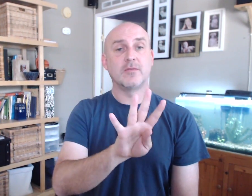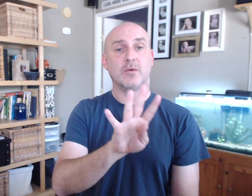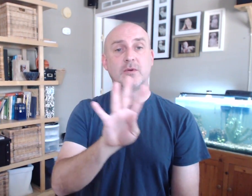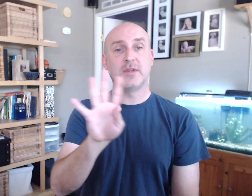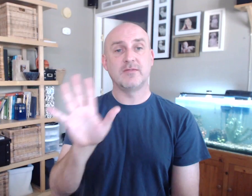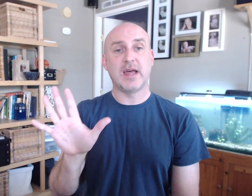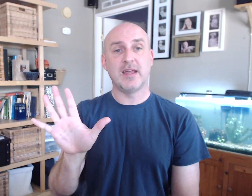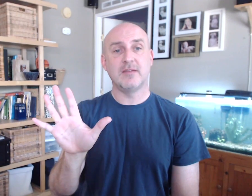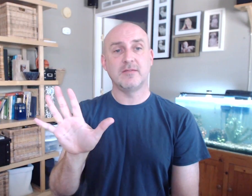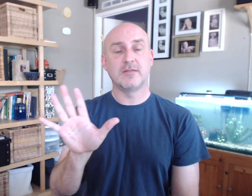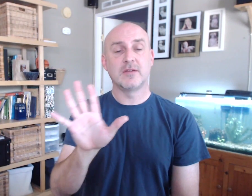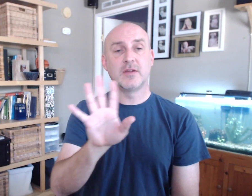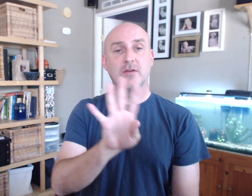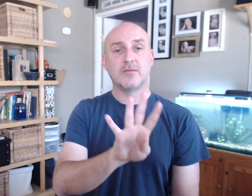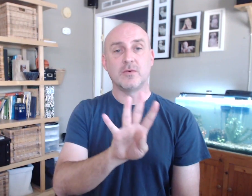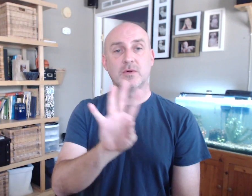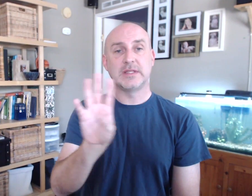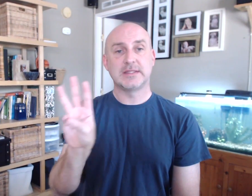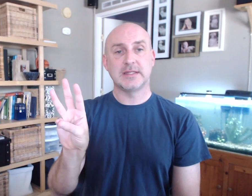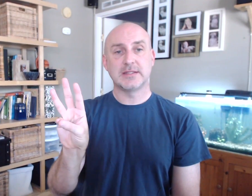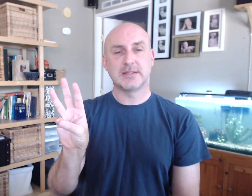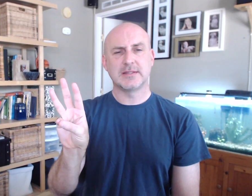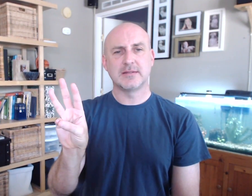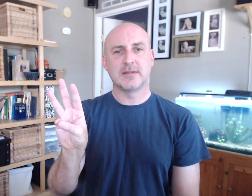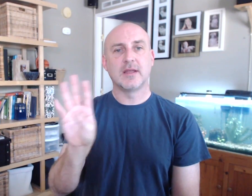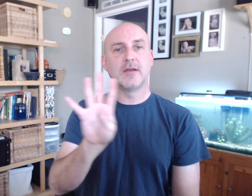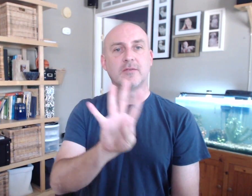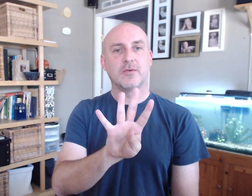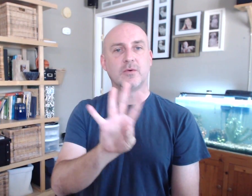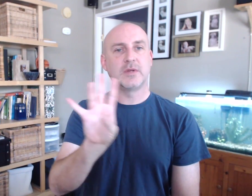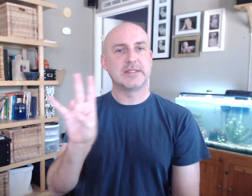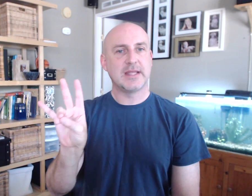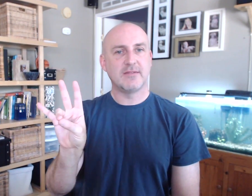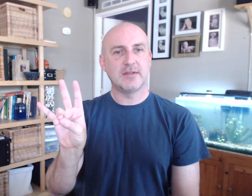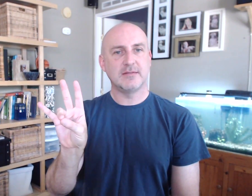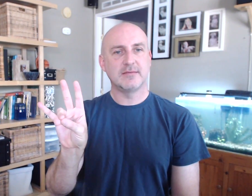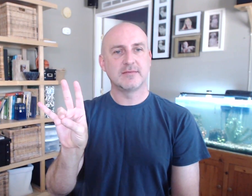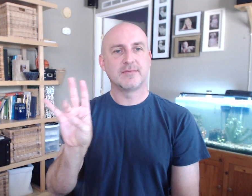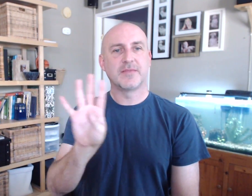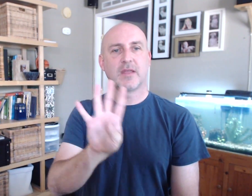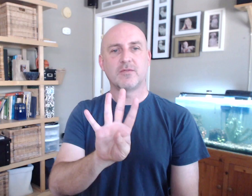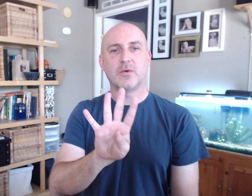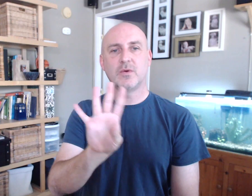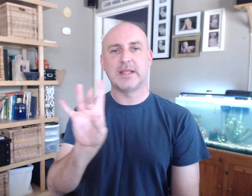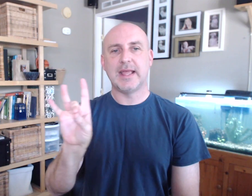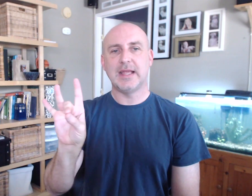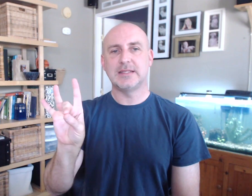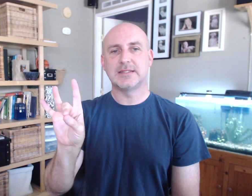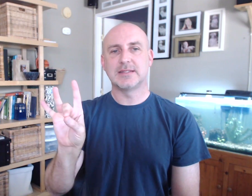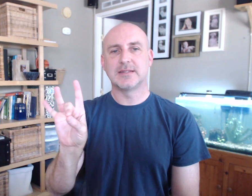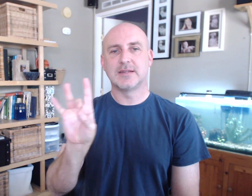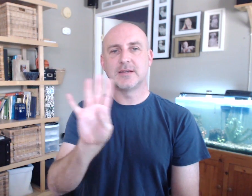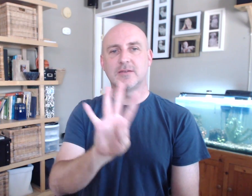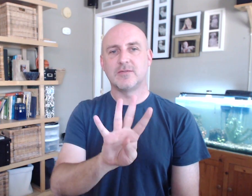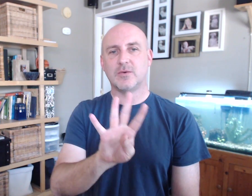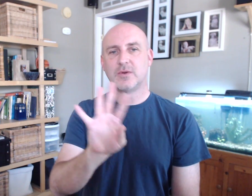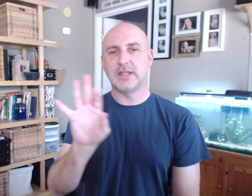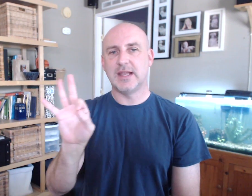45, 46, 47, 48,